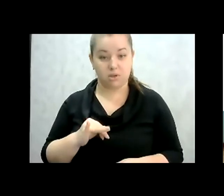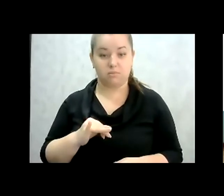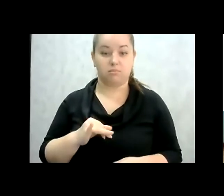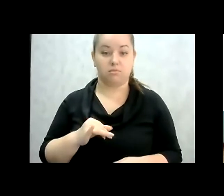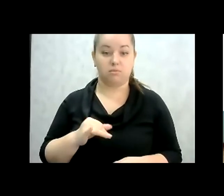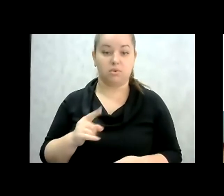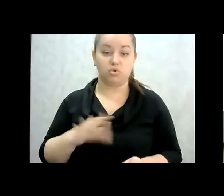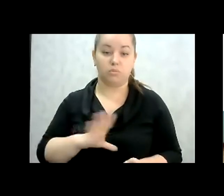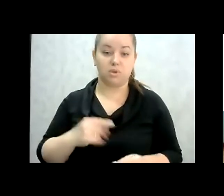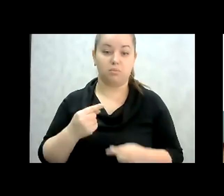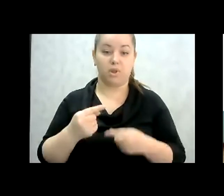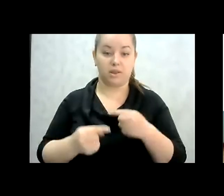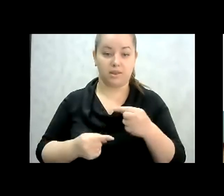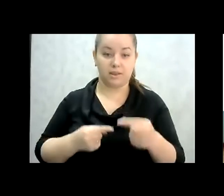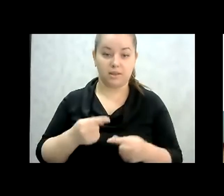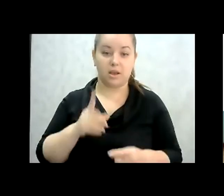Certainly,